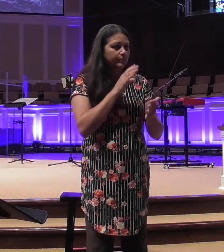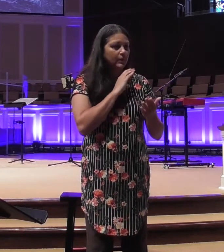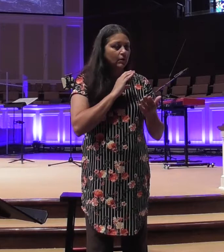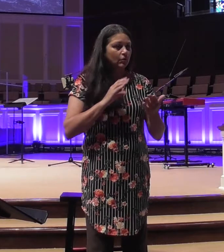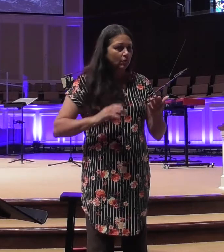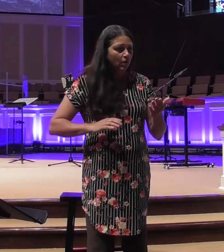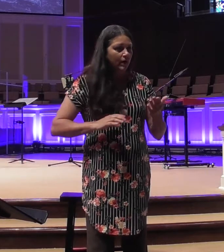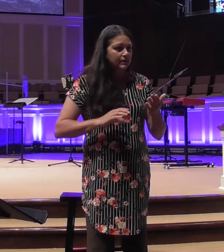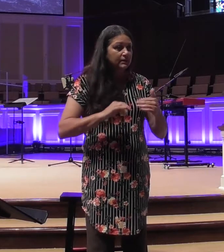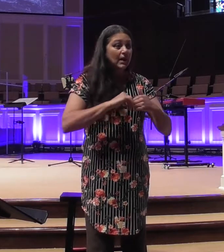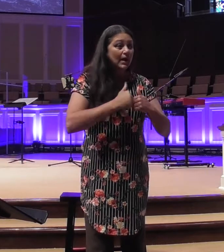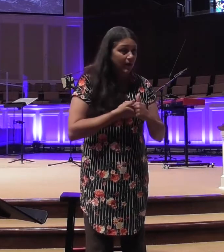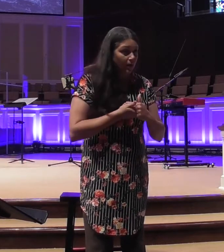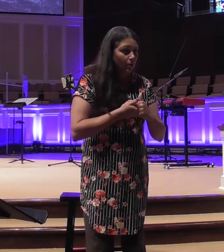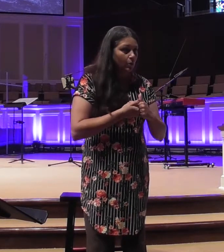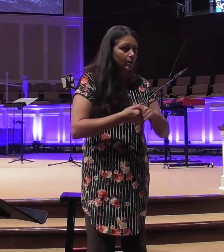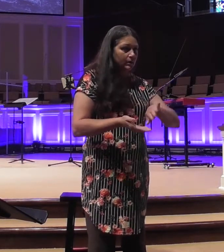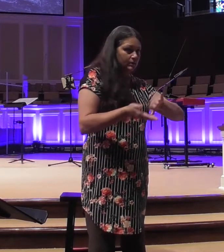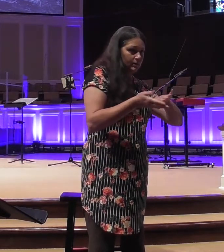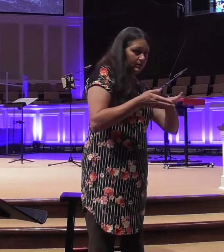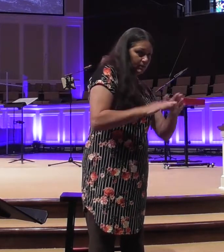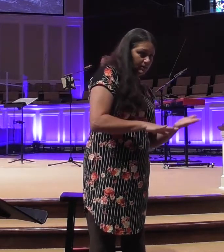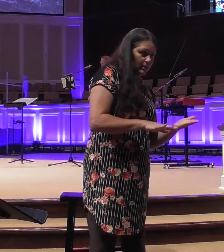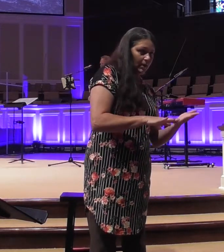so consider these things.